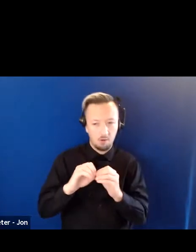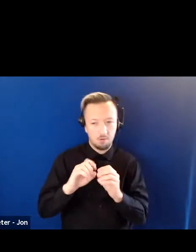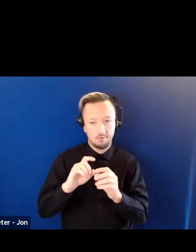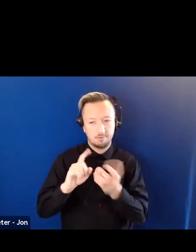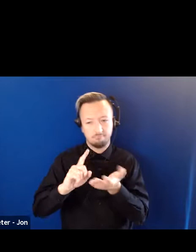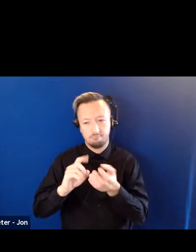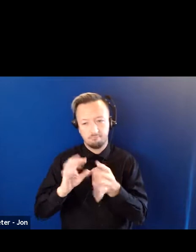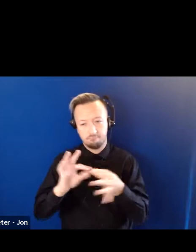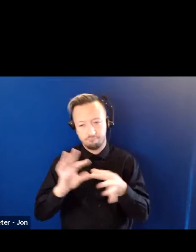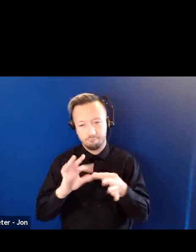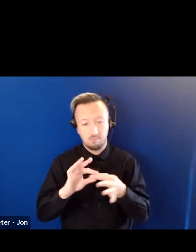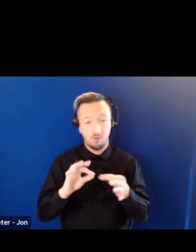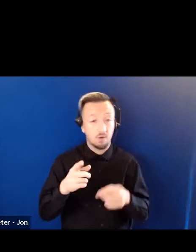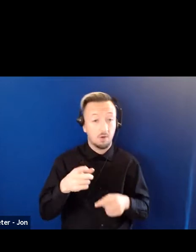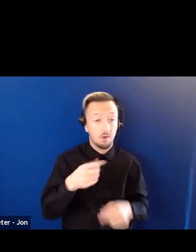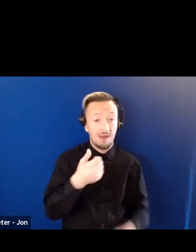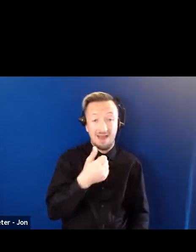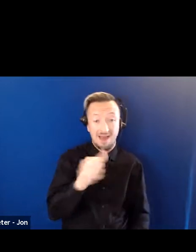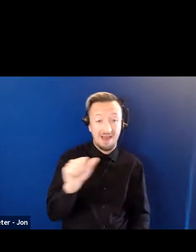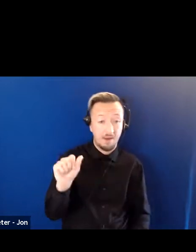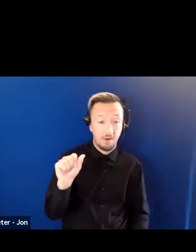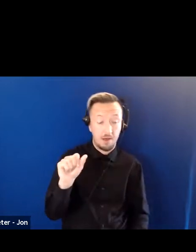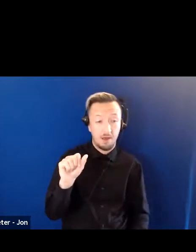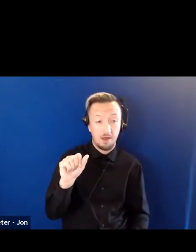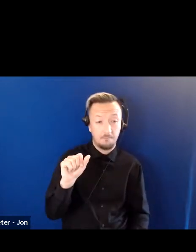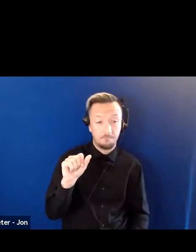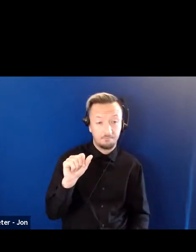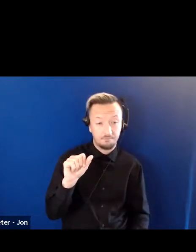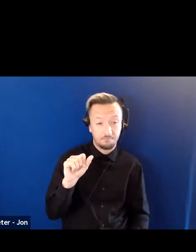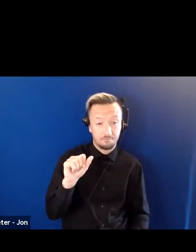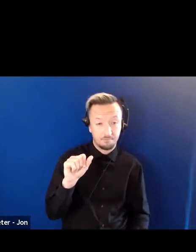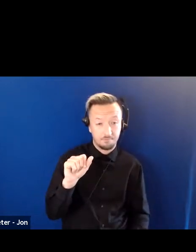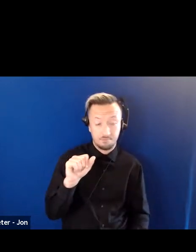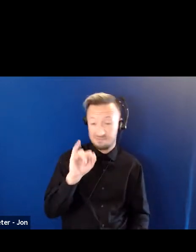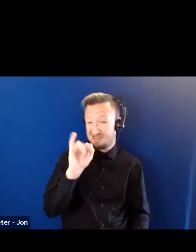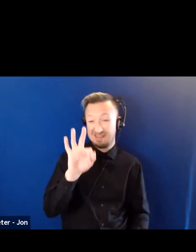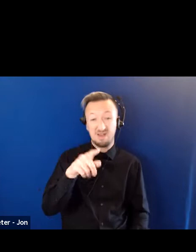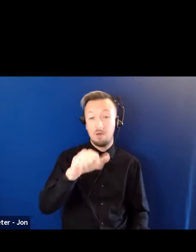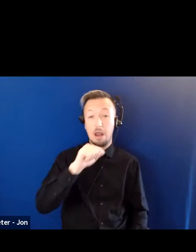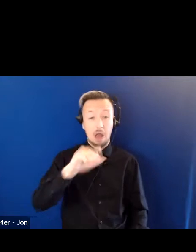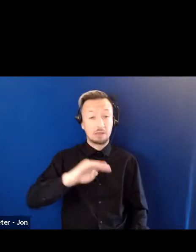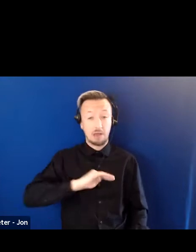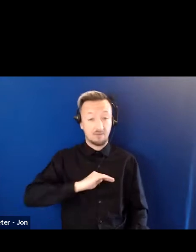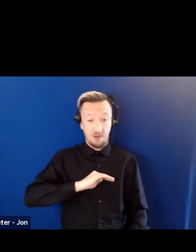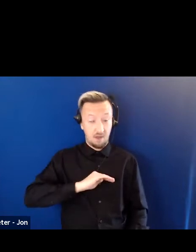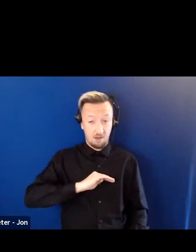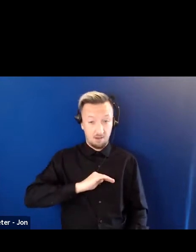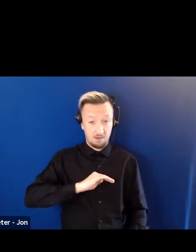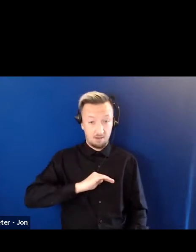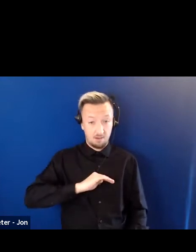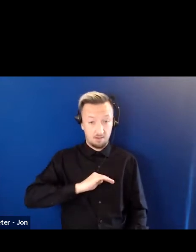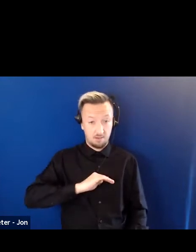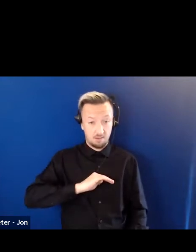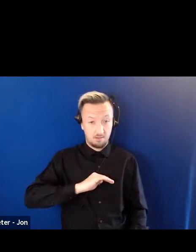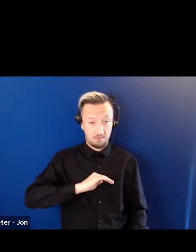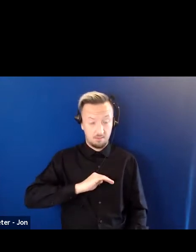questions if you have any. And if you are not satisfied, we can come back